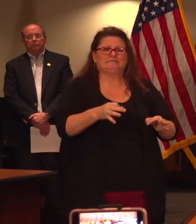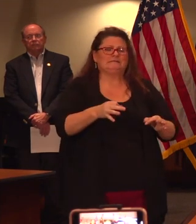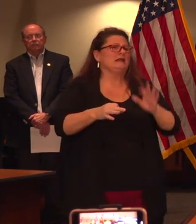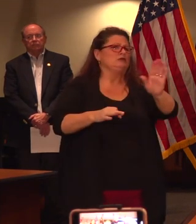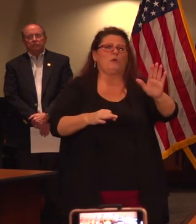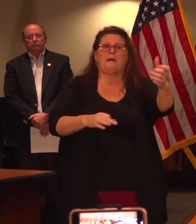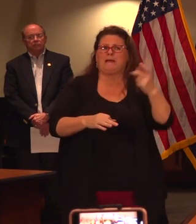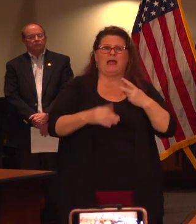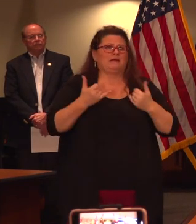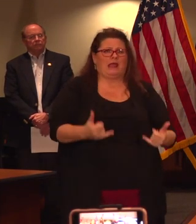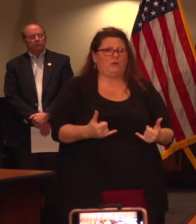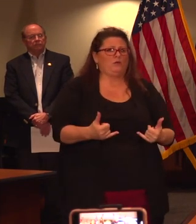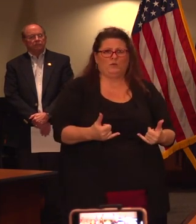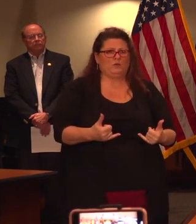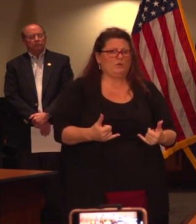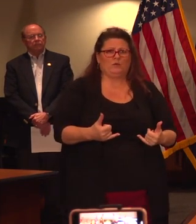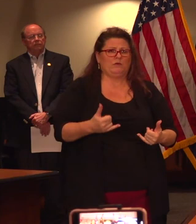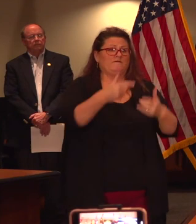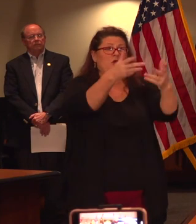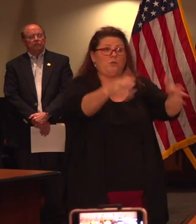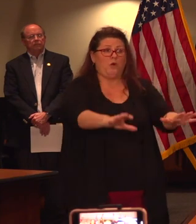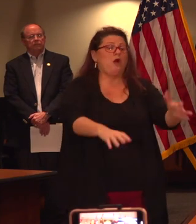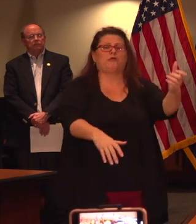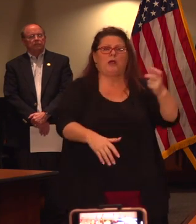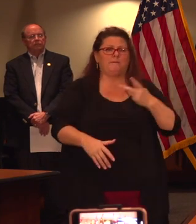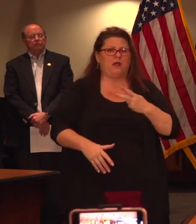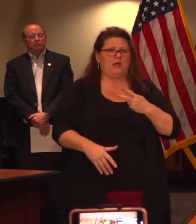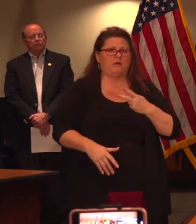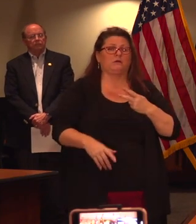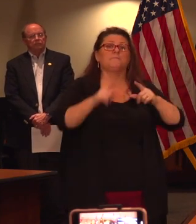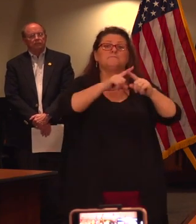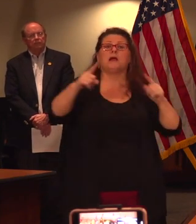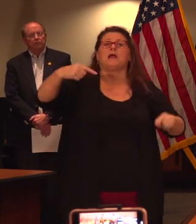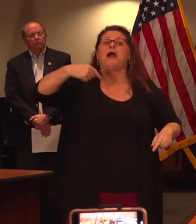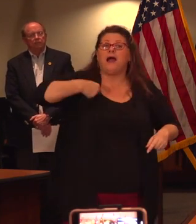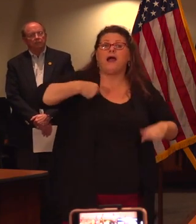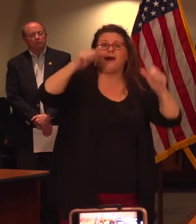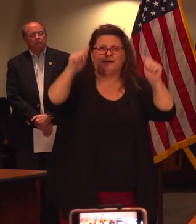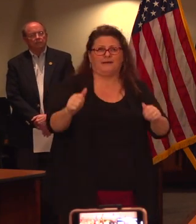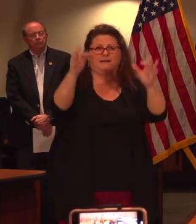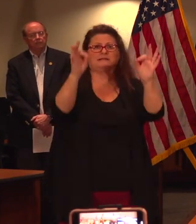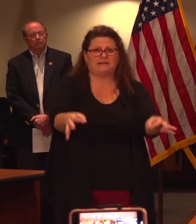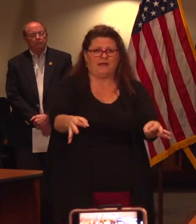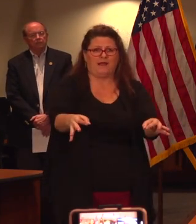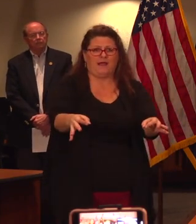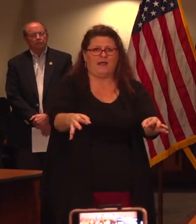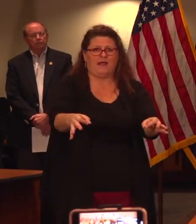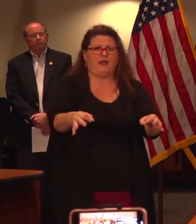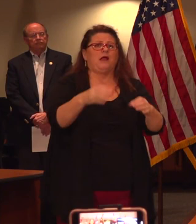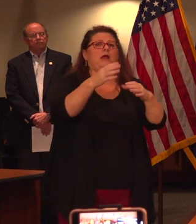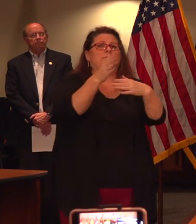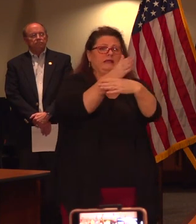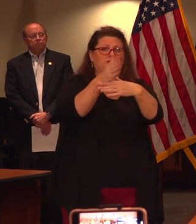to come back if they don't want to come back. But I can call them back anytime between May the 14th and June